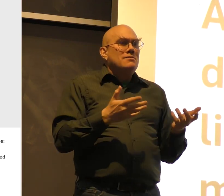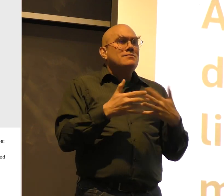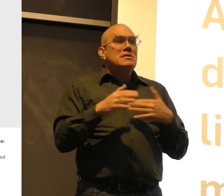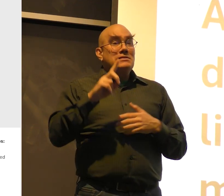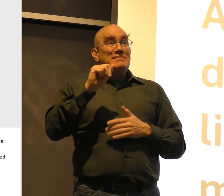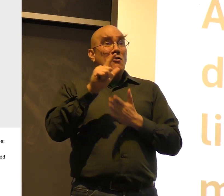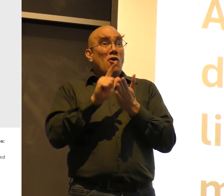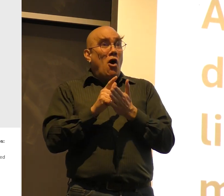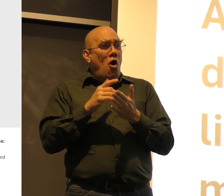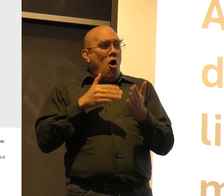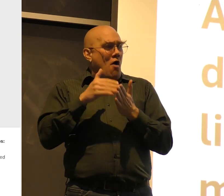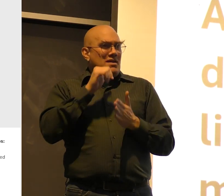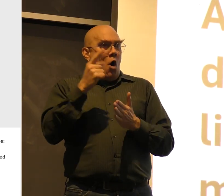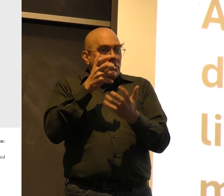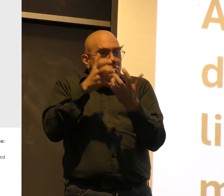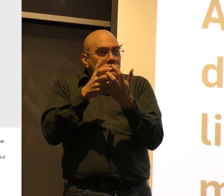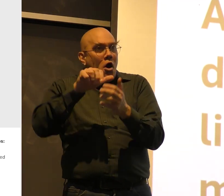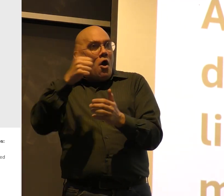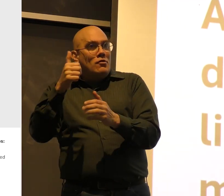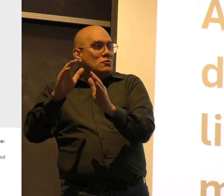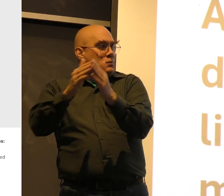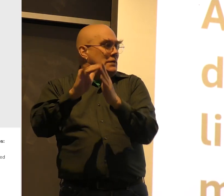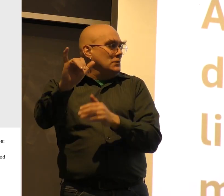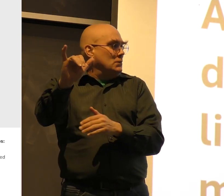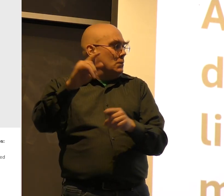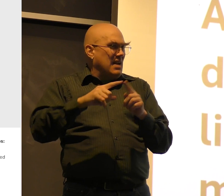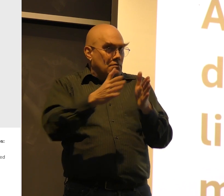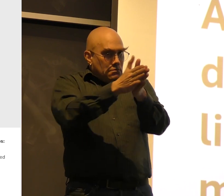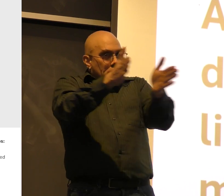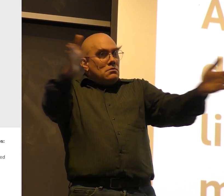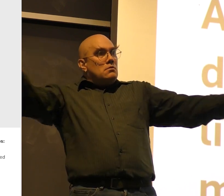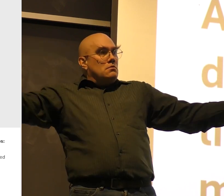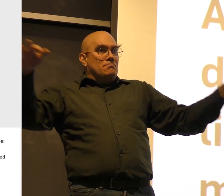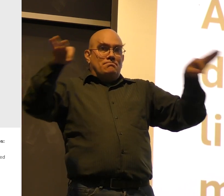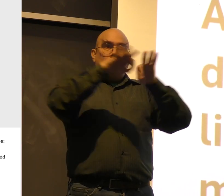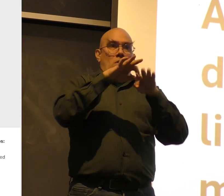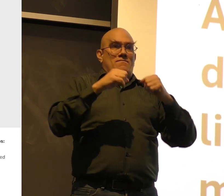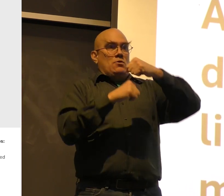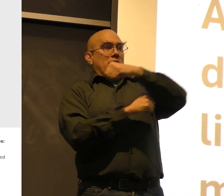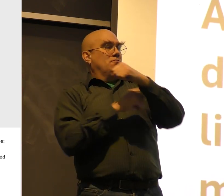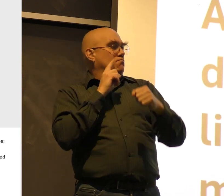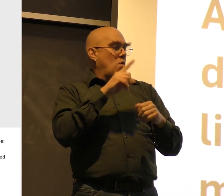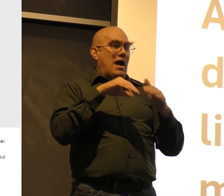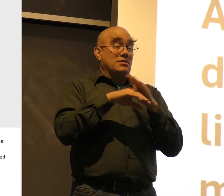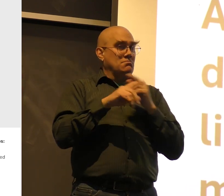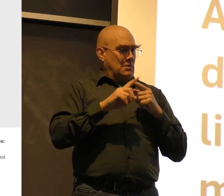to find themselves and how they fit into the disability law. Often it doesn't fit every community perfectly because it is broad in its structure and